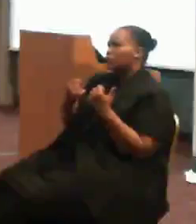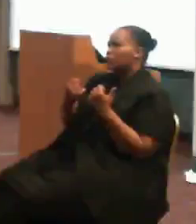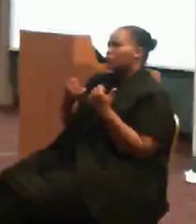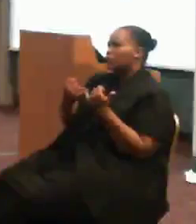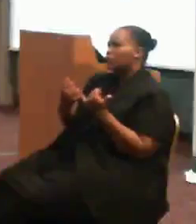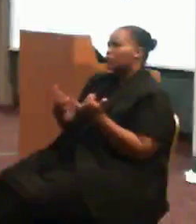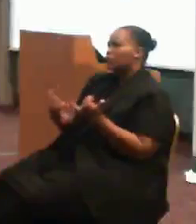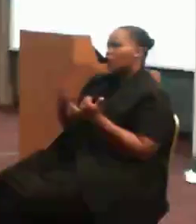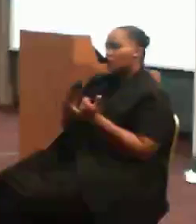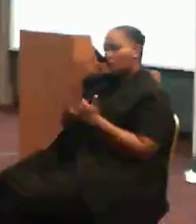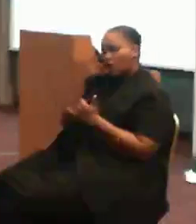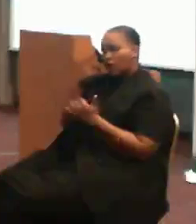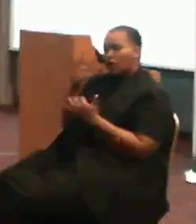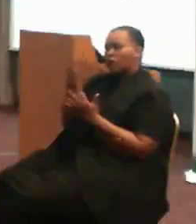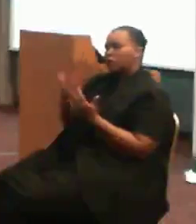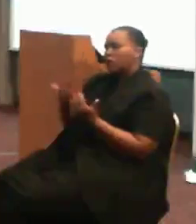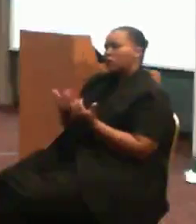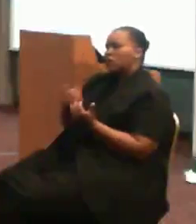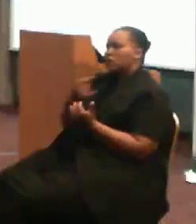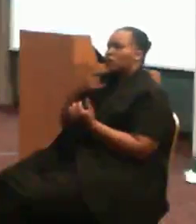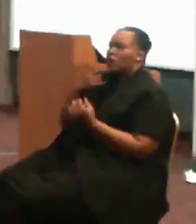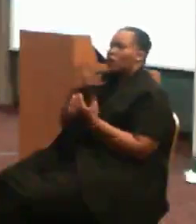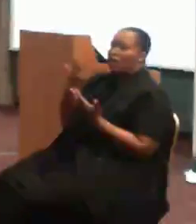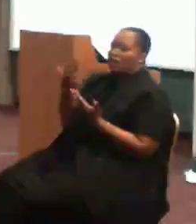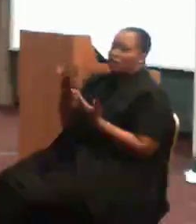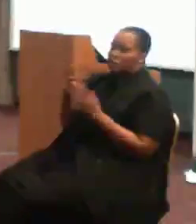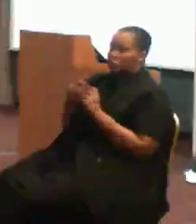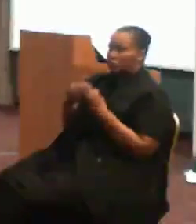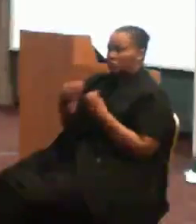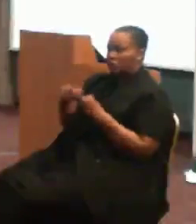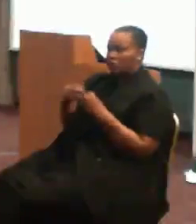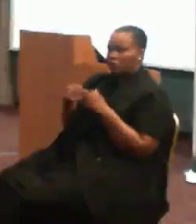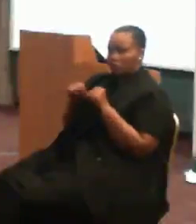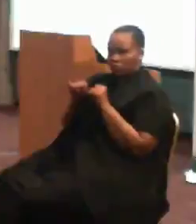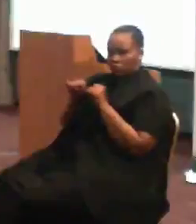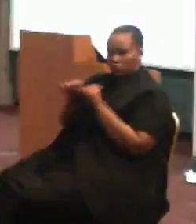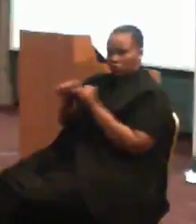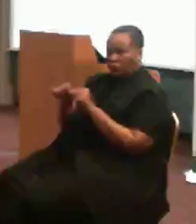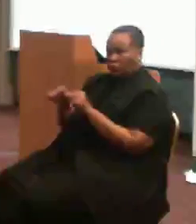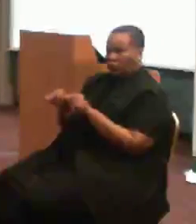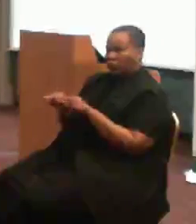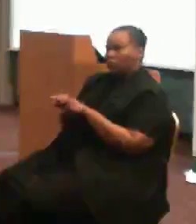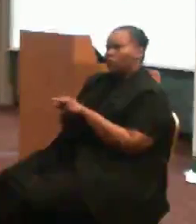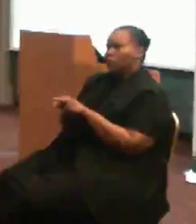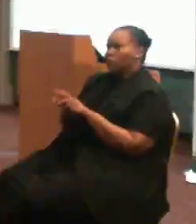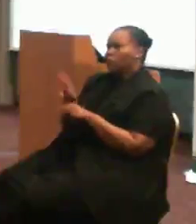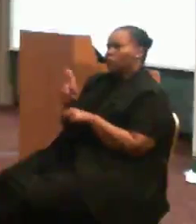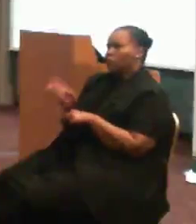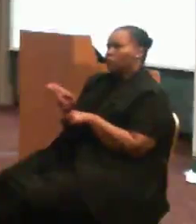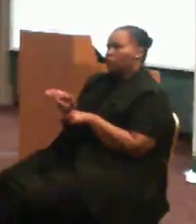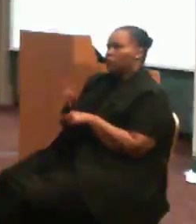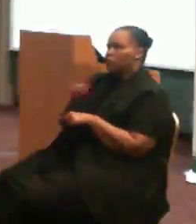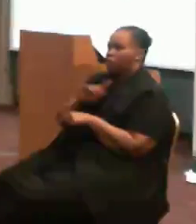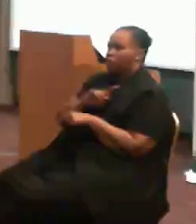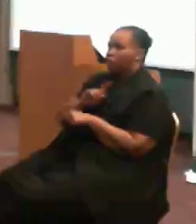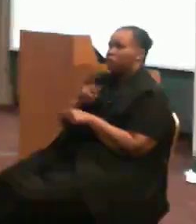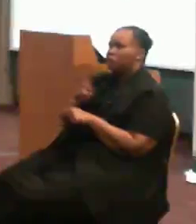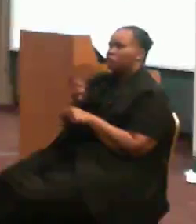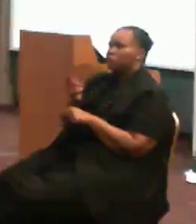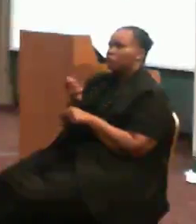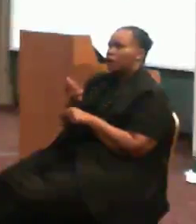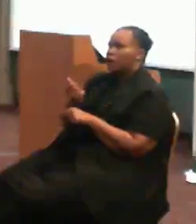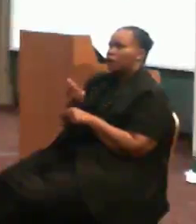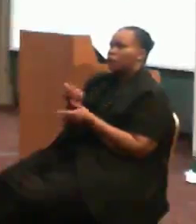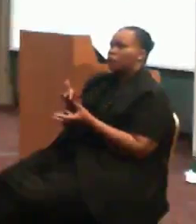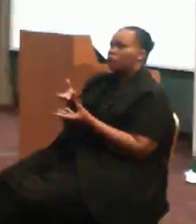operations business as usual because you're going to be recovering your fixed costs through the tariff. So by that I